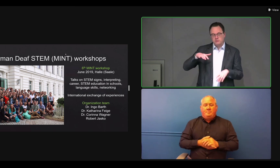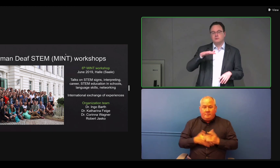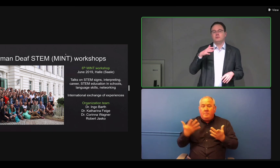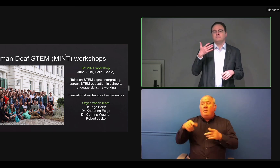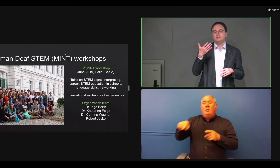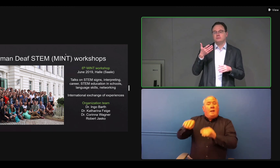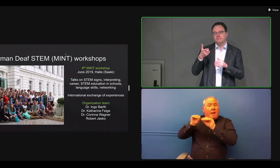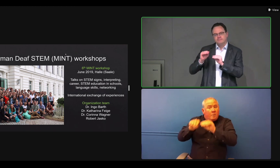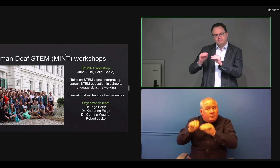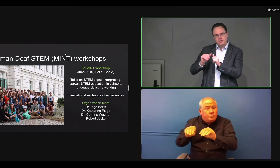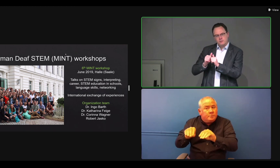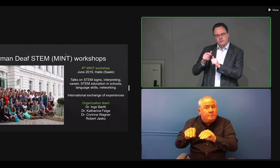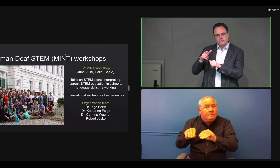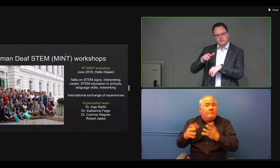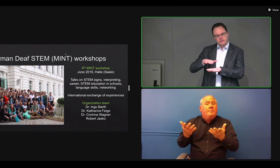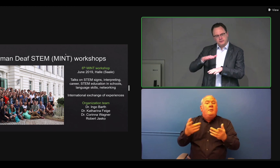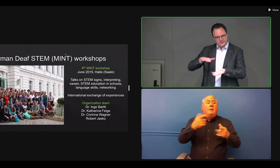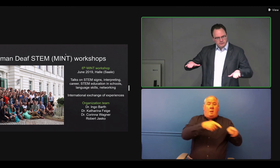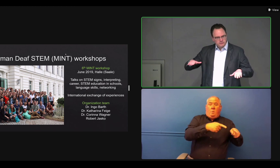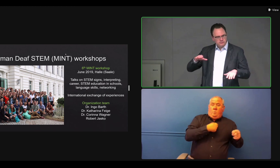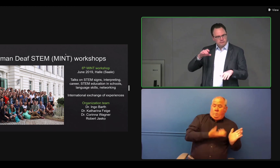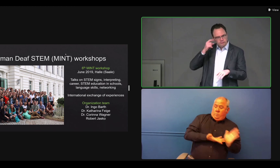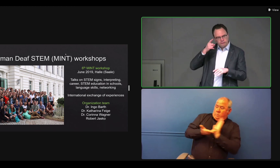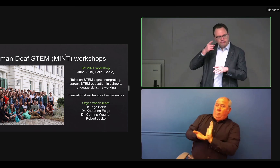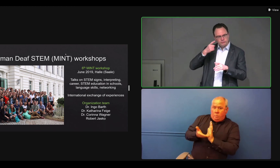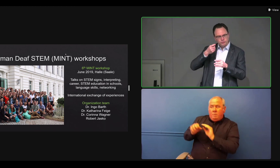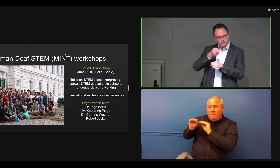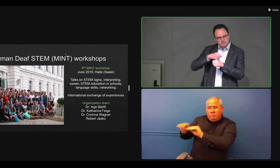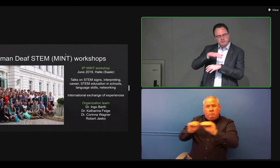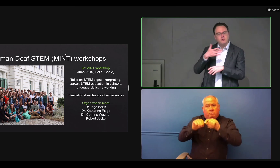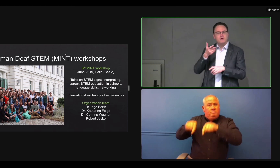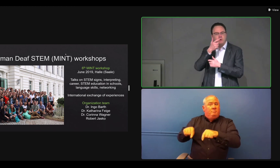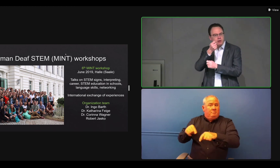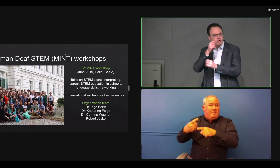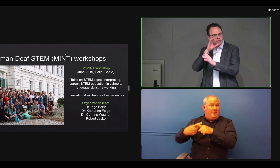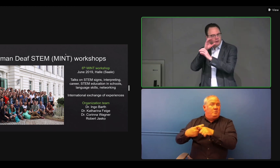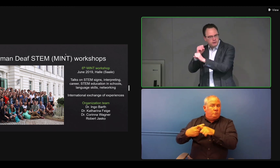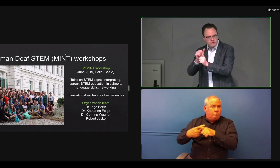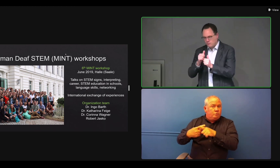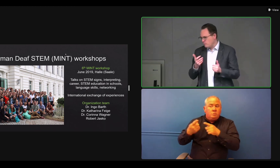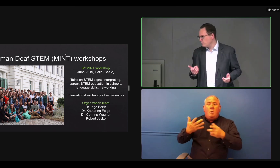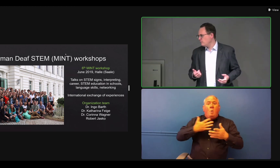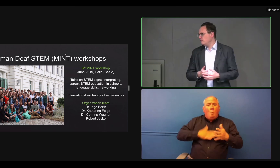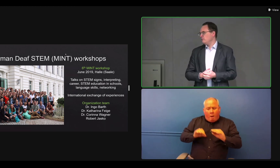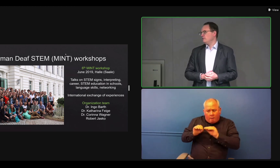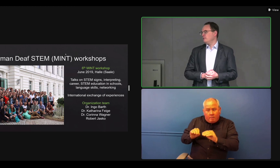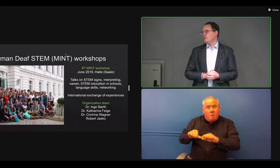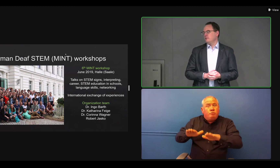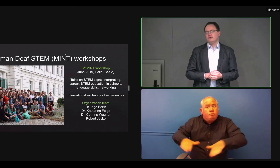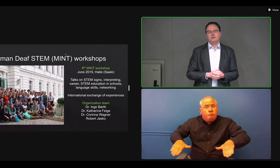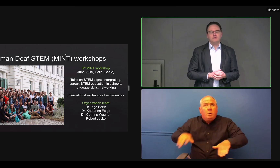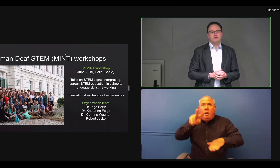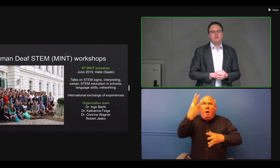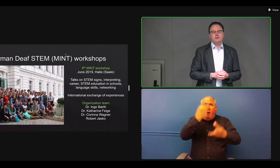for signs to be able to work with interpreters in interpreted interactions, but also saw the need